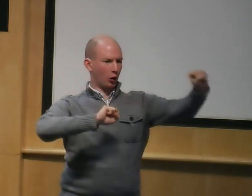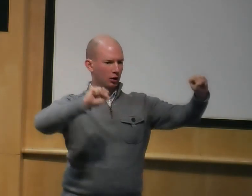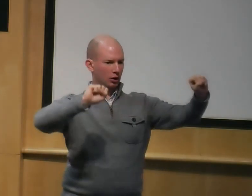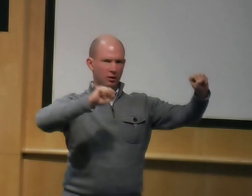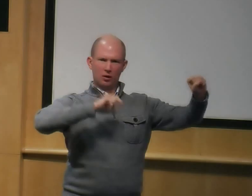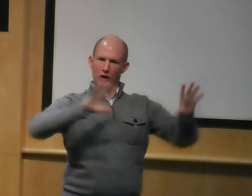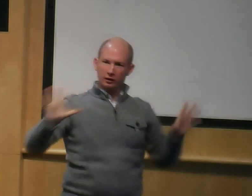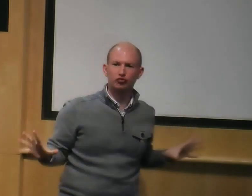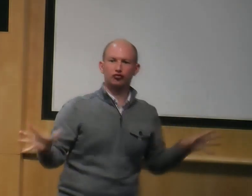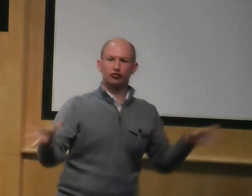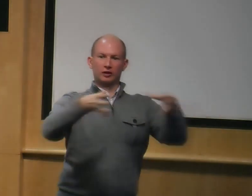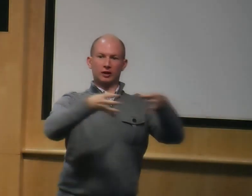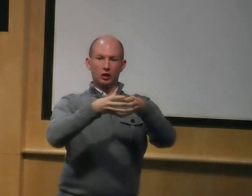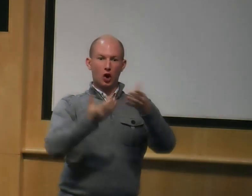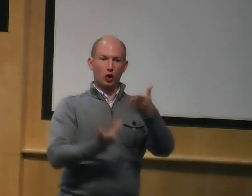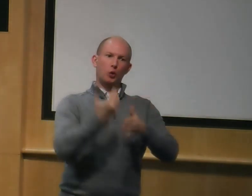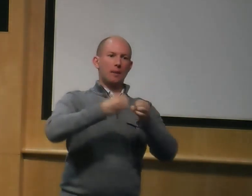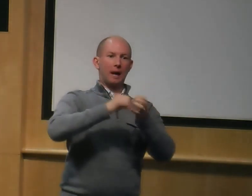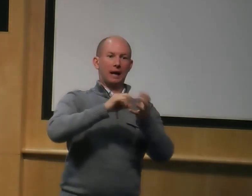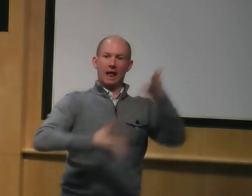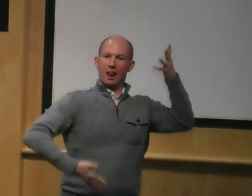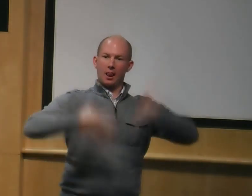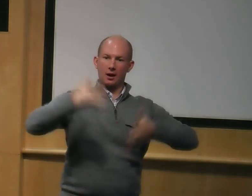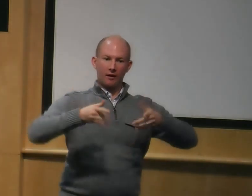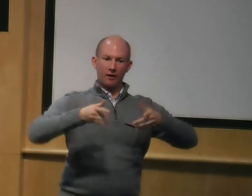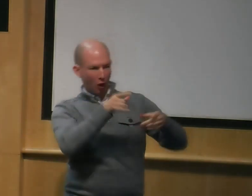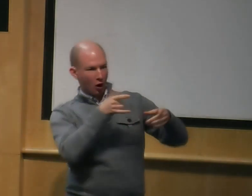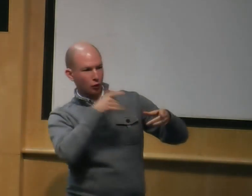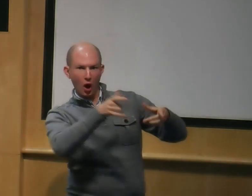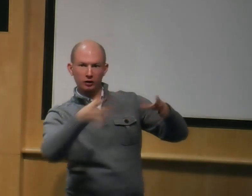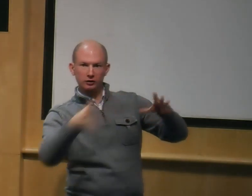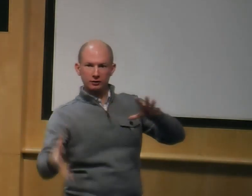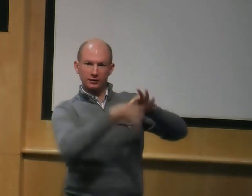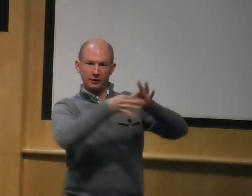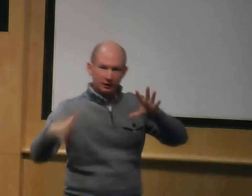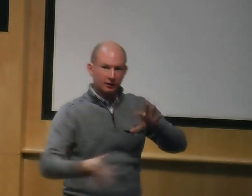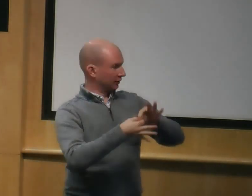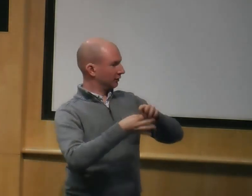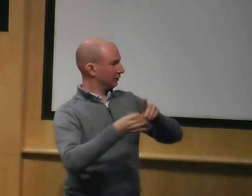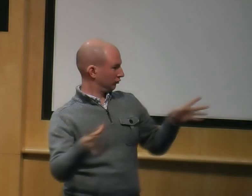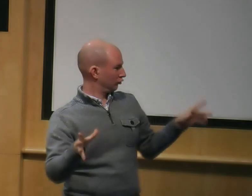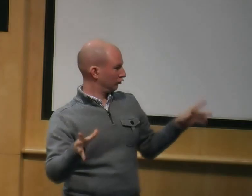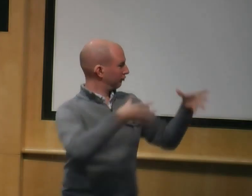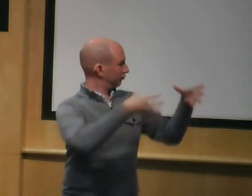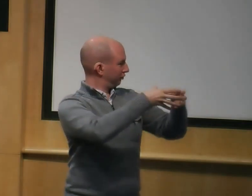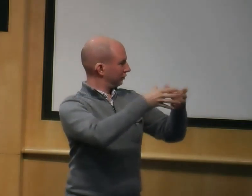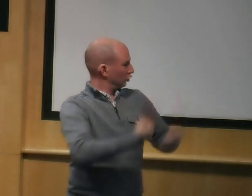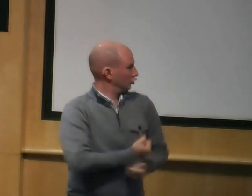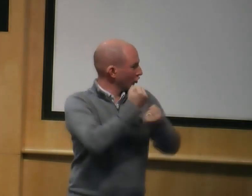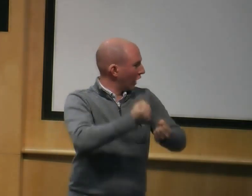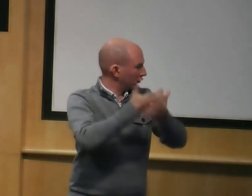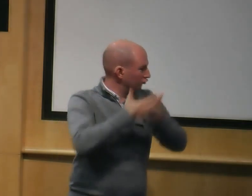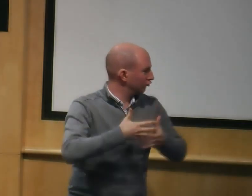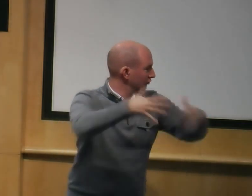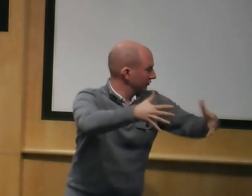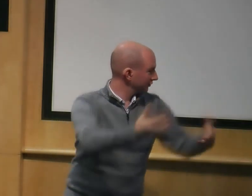sure all of you in your own areas of work, you're using BSL. We're coming into contact with English words, and I think